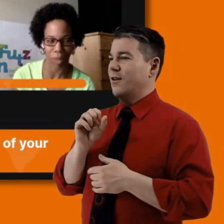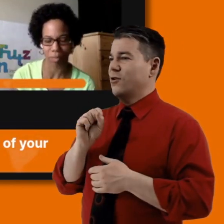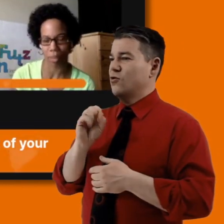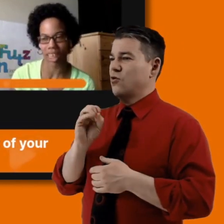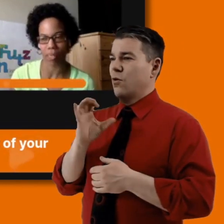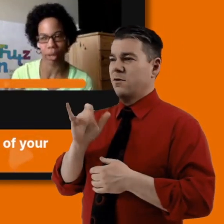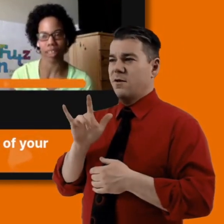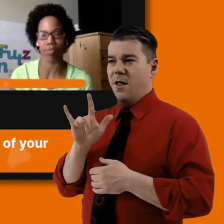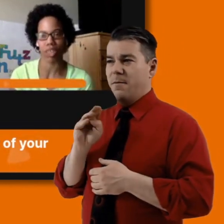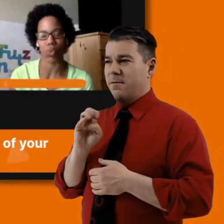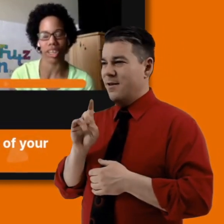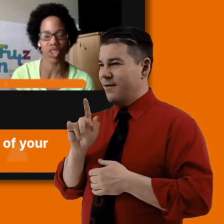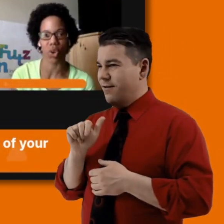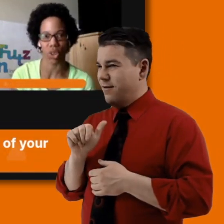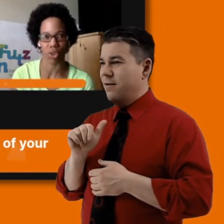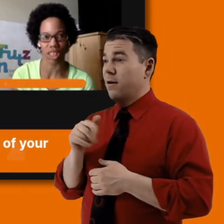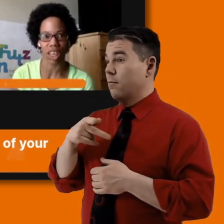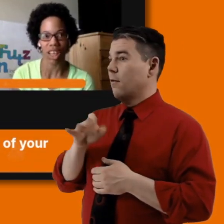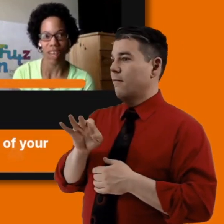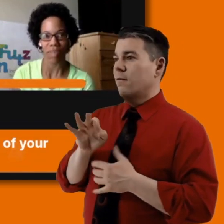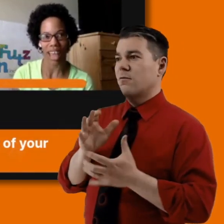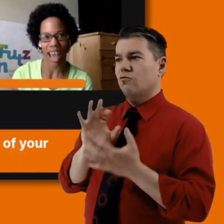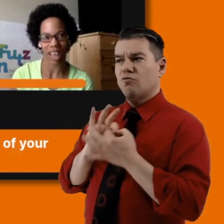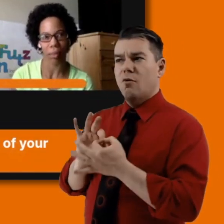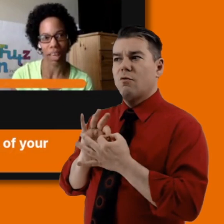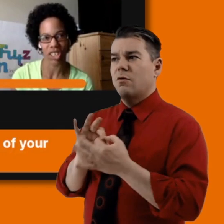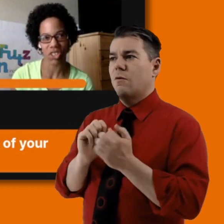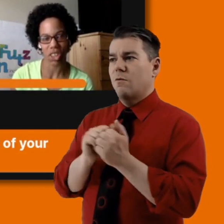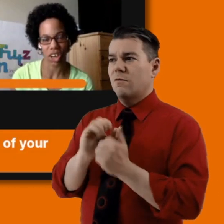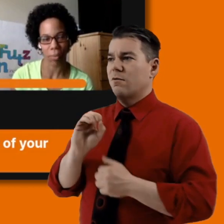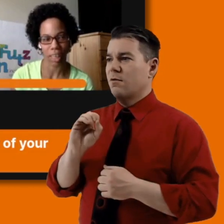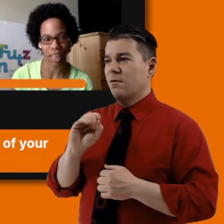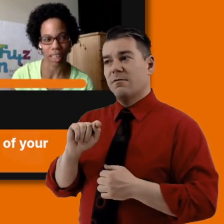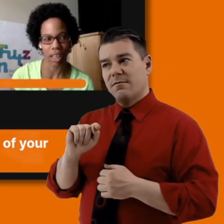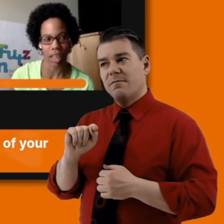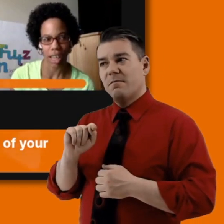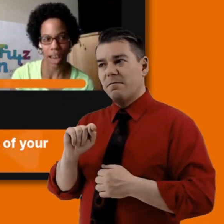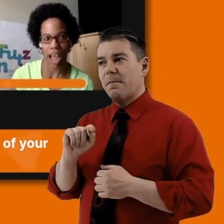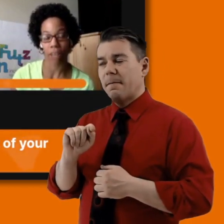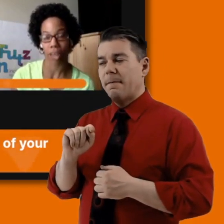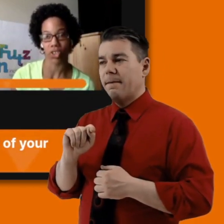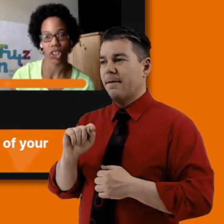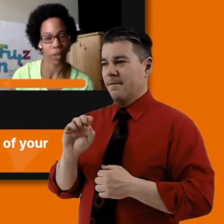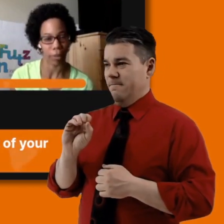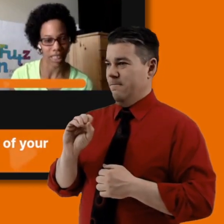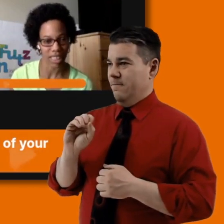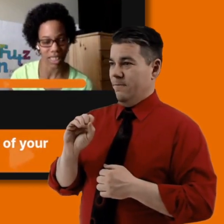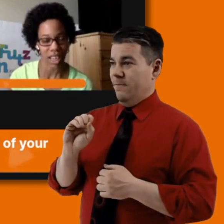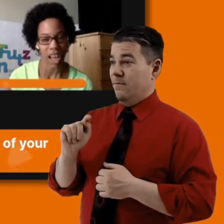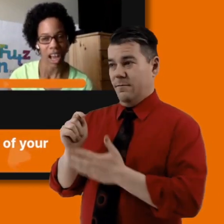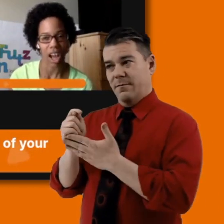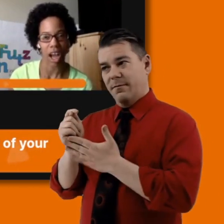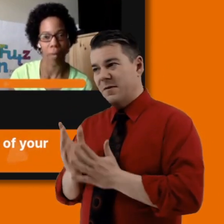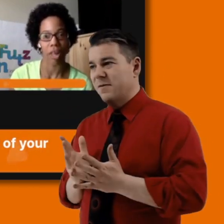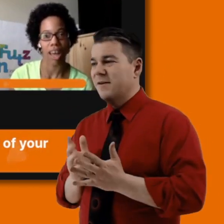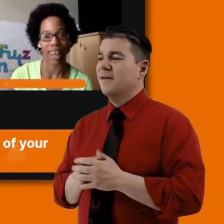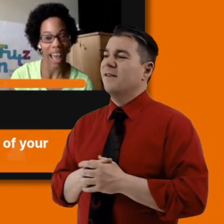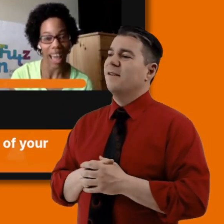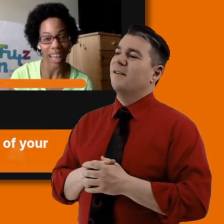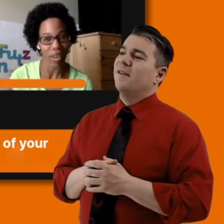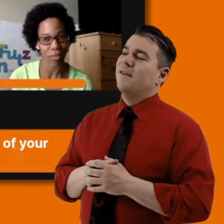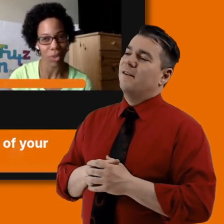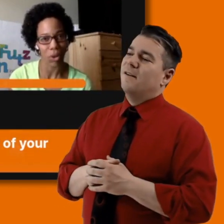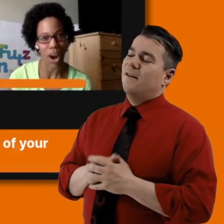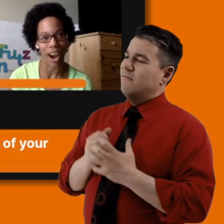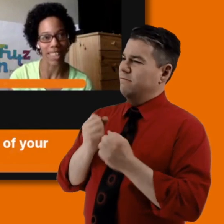media because Pumpkin Fest works so closely with occupational therapy and occupational therapists. A